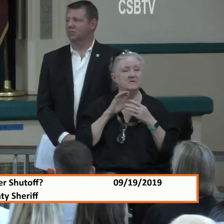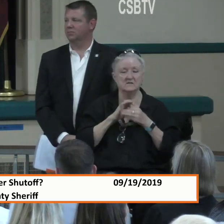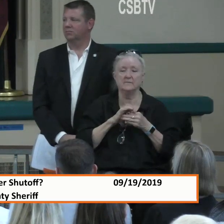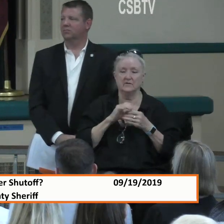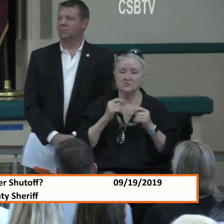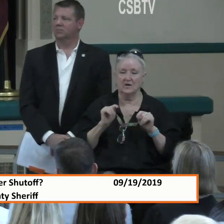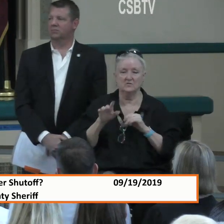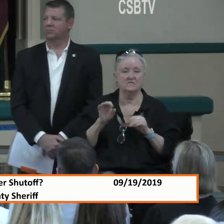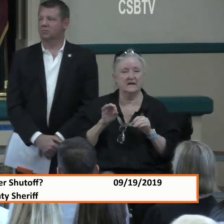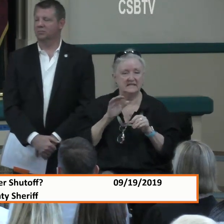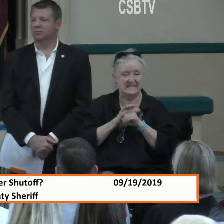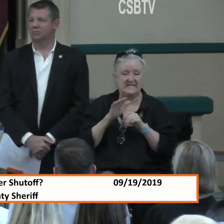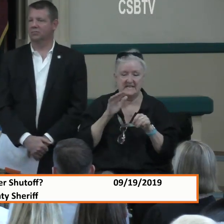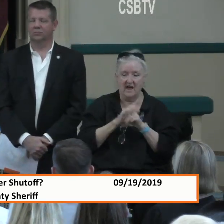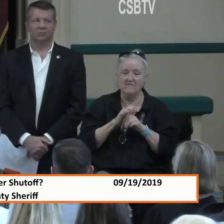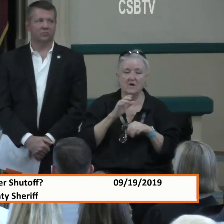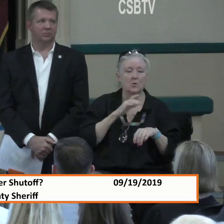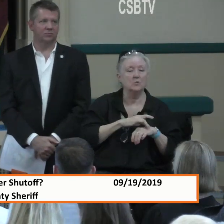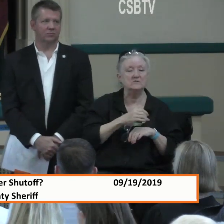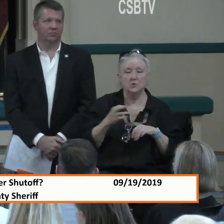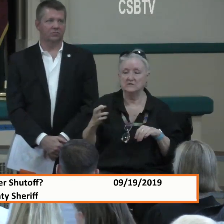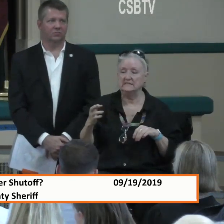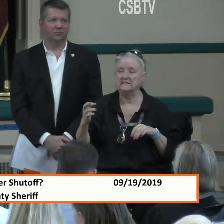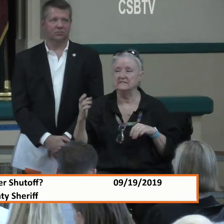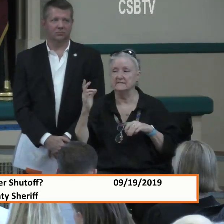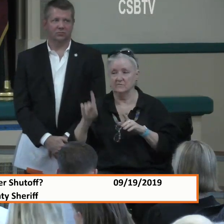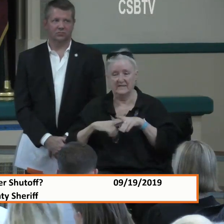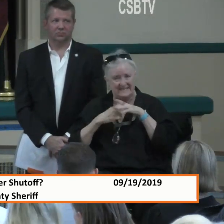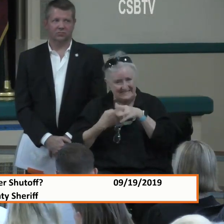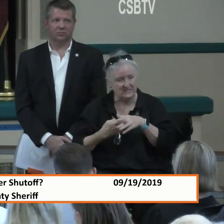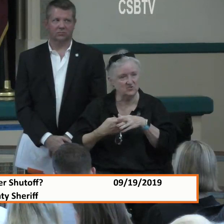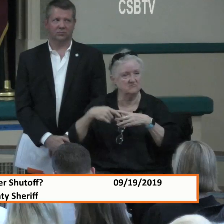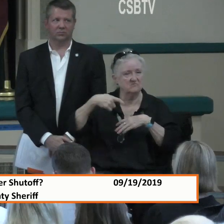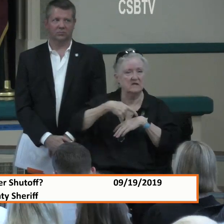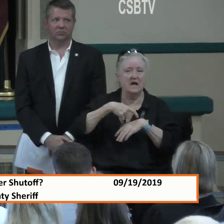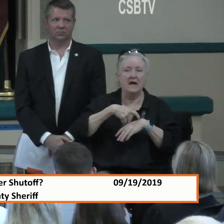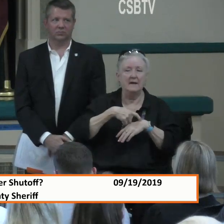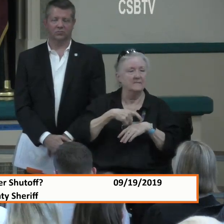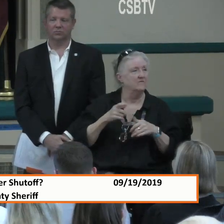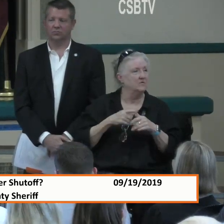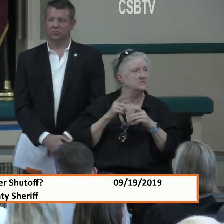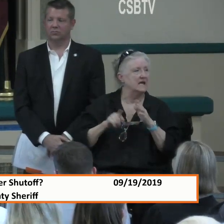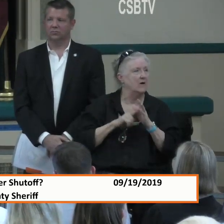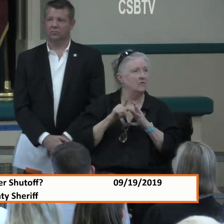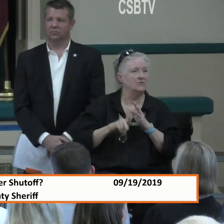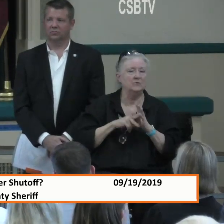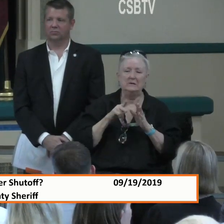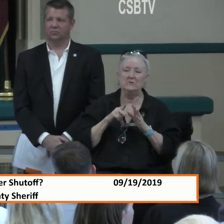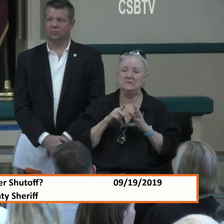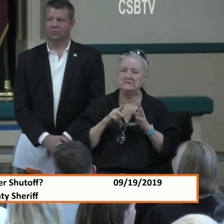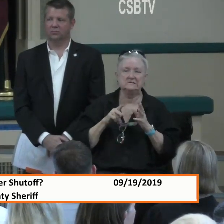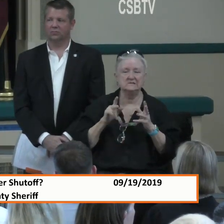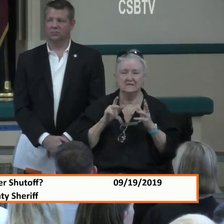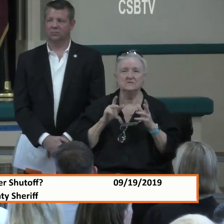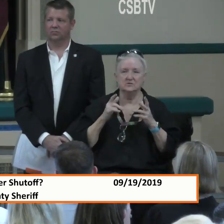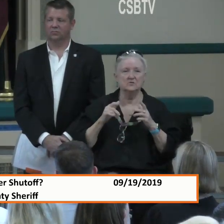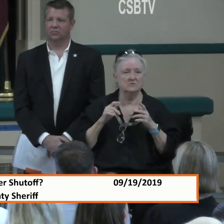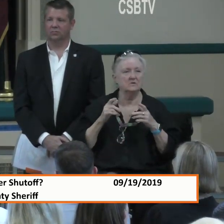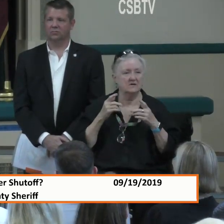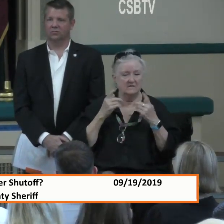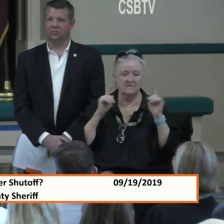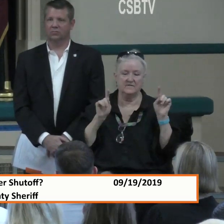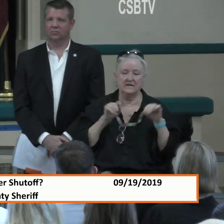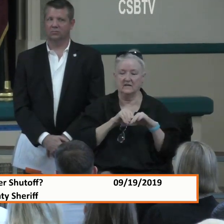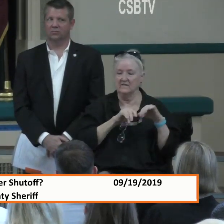about trying to find enough resources at that initial first hour or two to affect